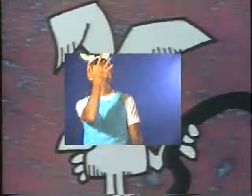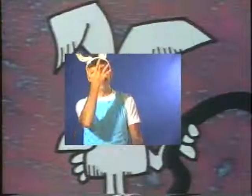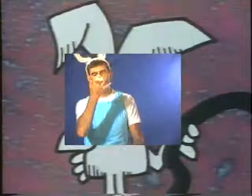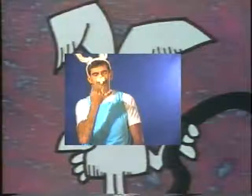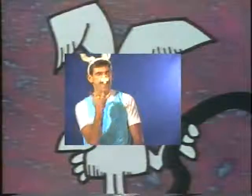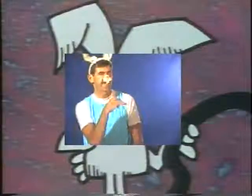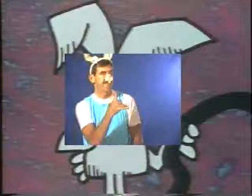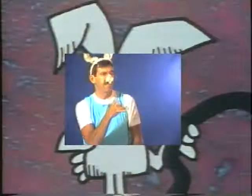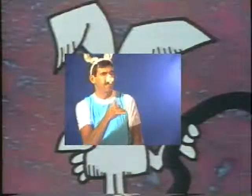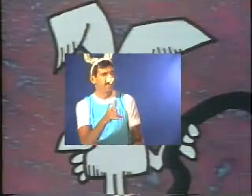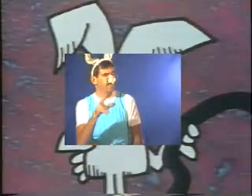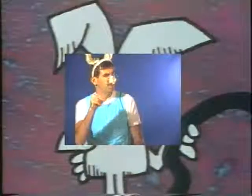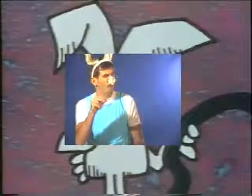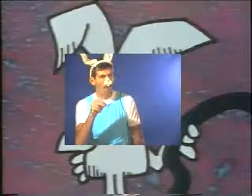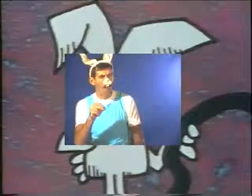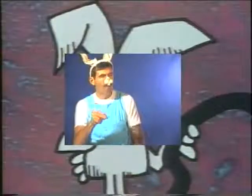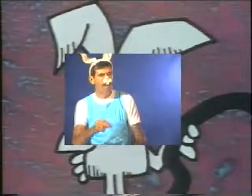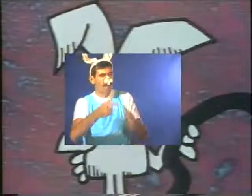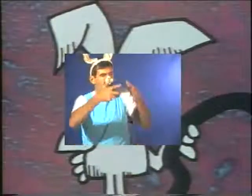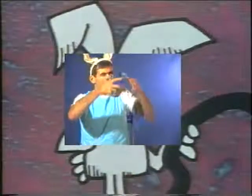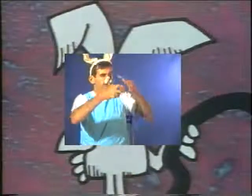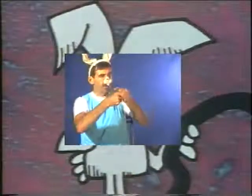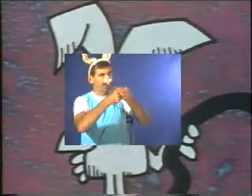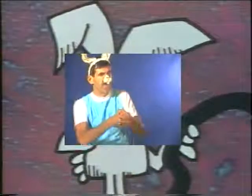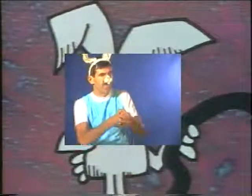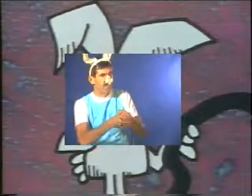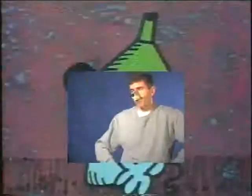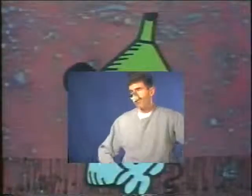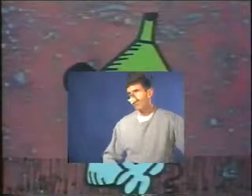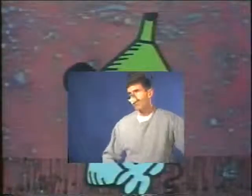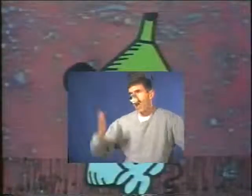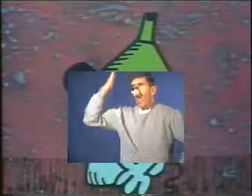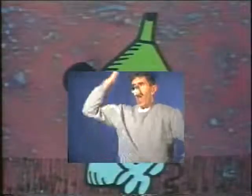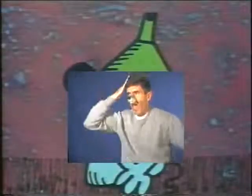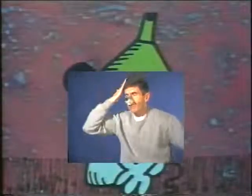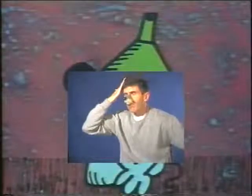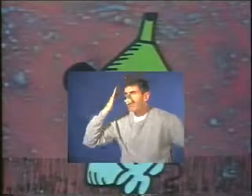Don't be silly. It's a funnel. A hat.